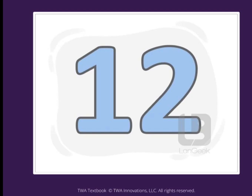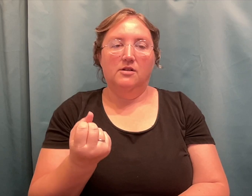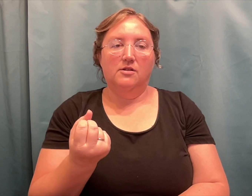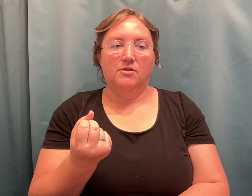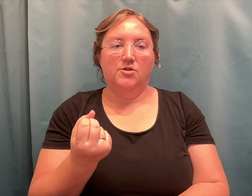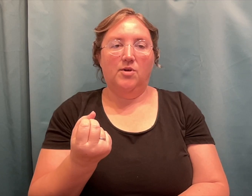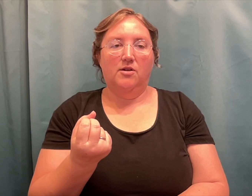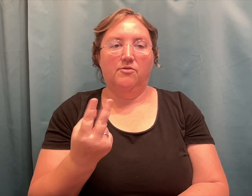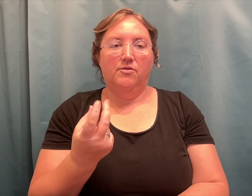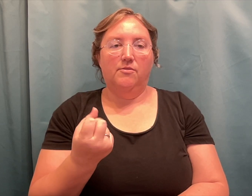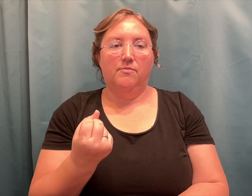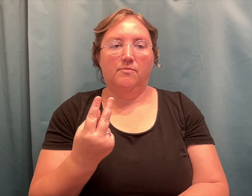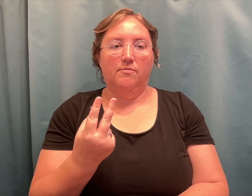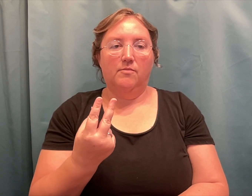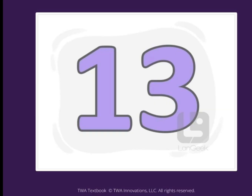So does 12.